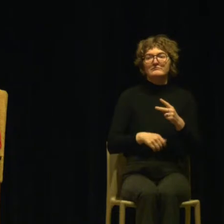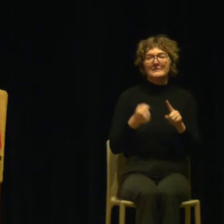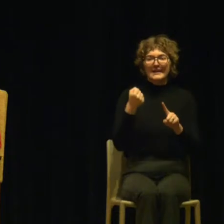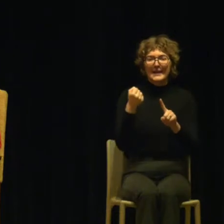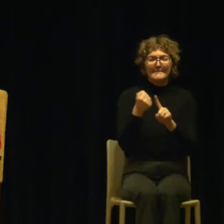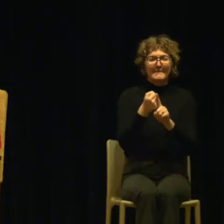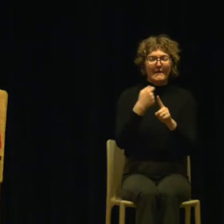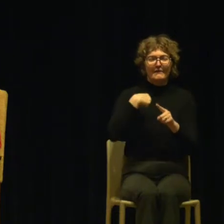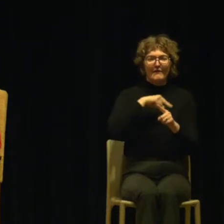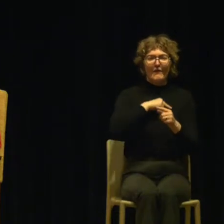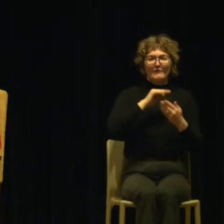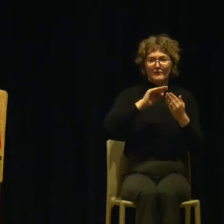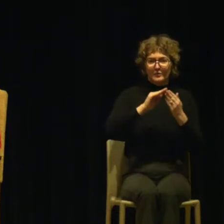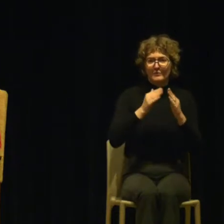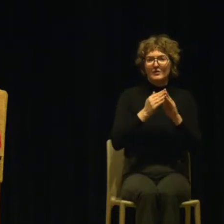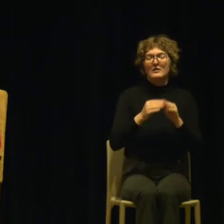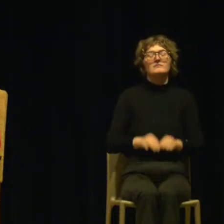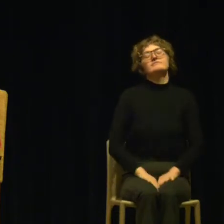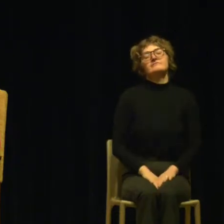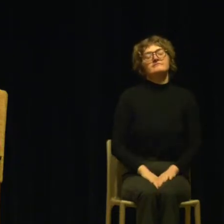cause ill effect as we age.